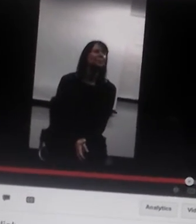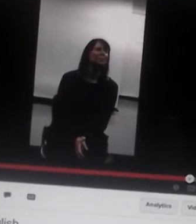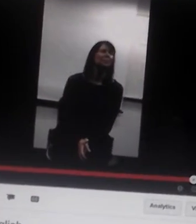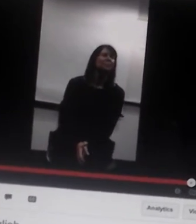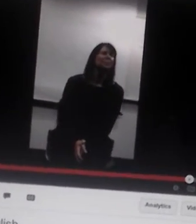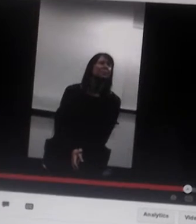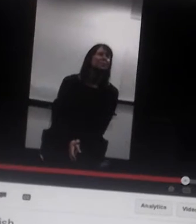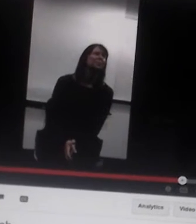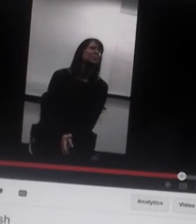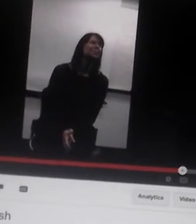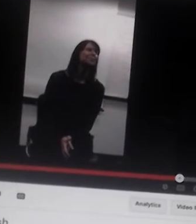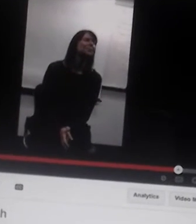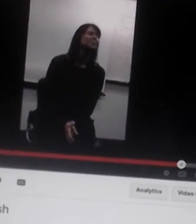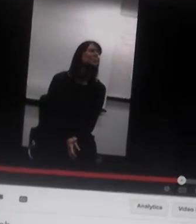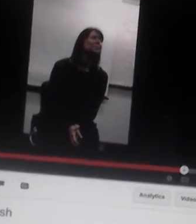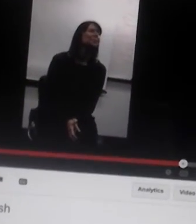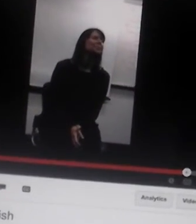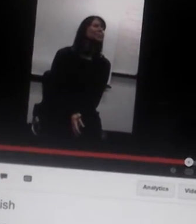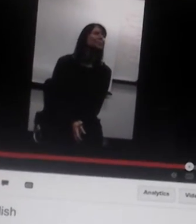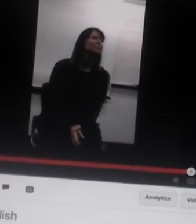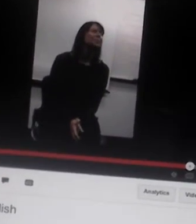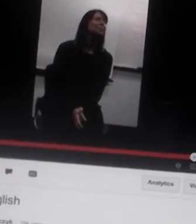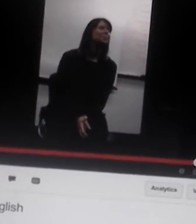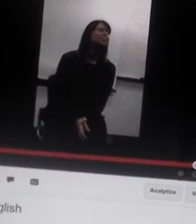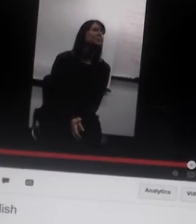One day we were driving to the store,